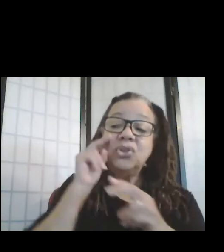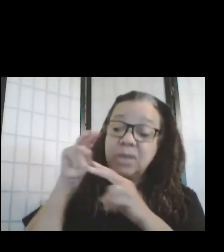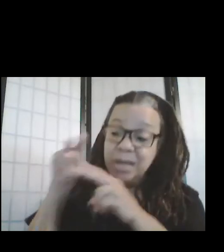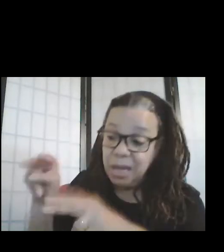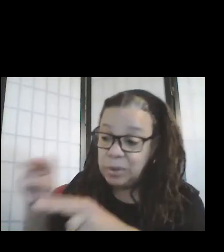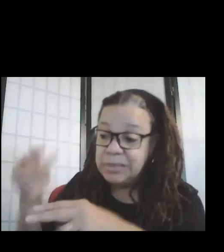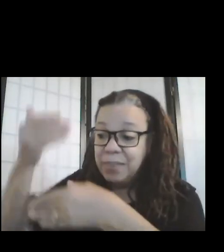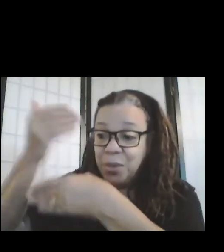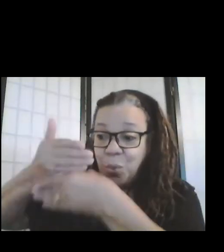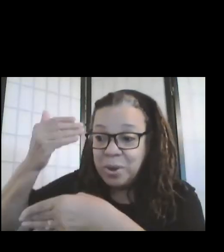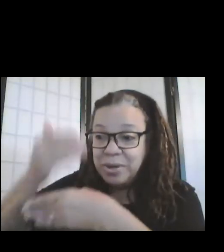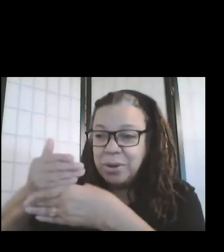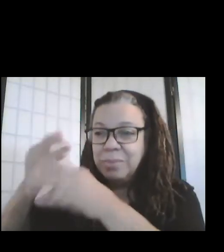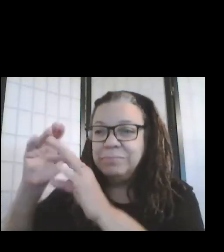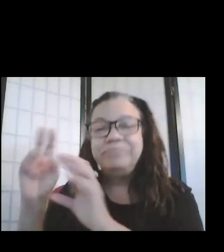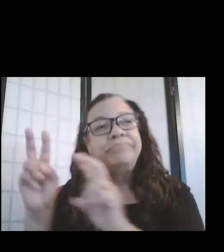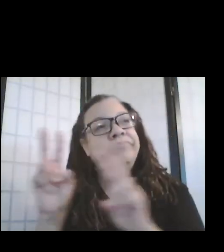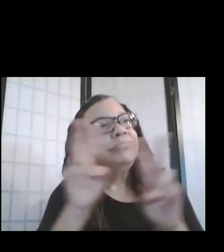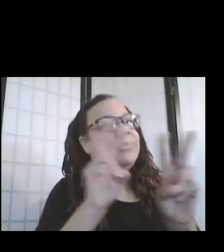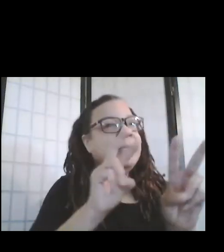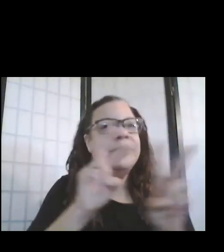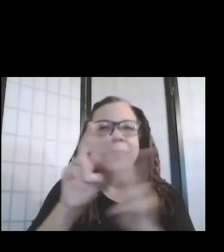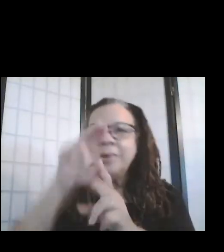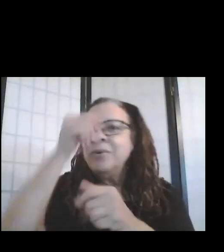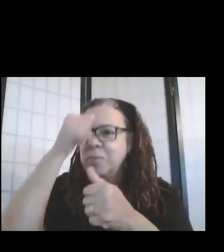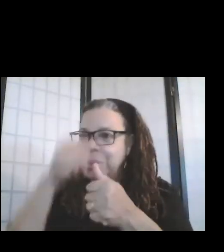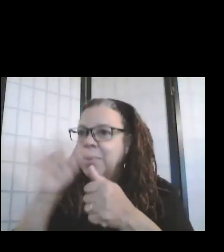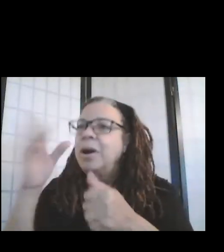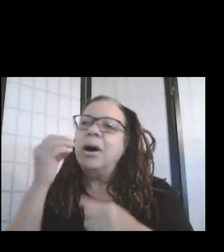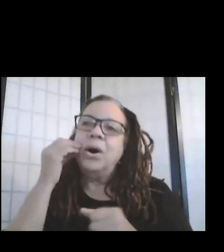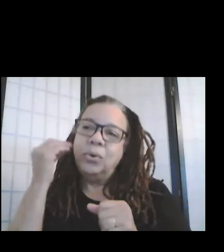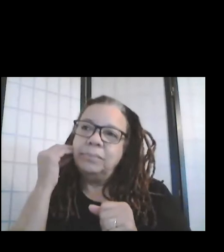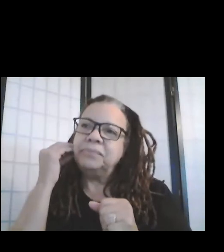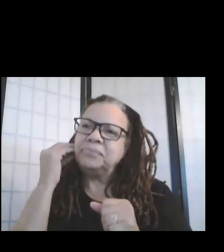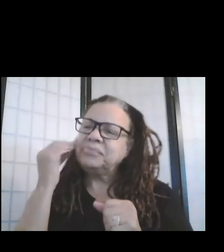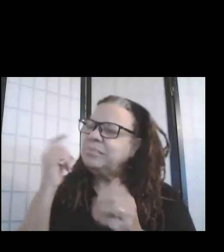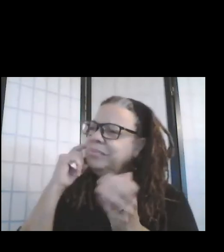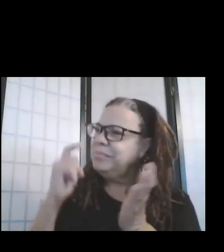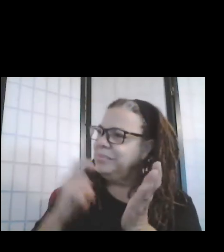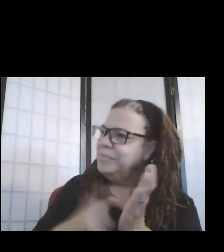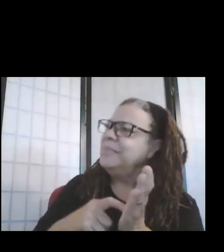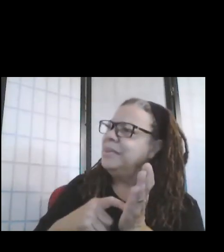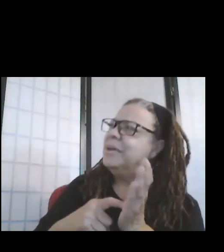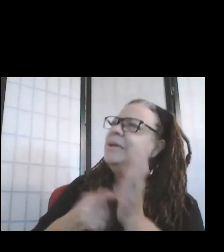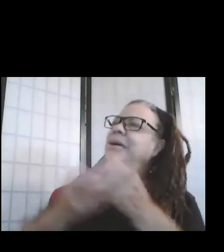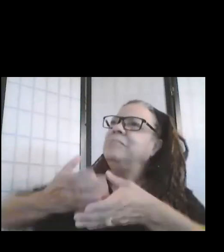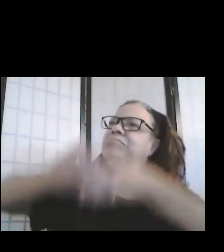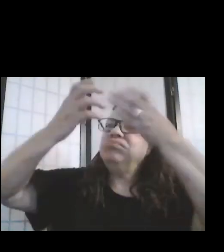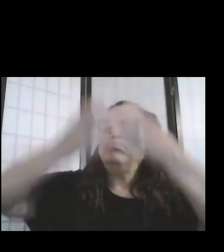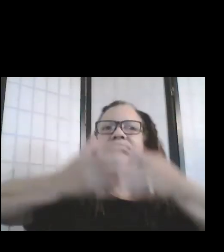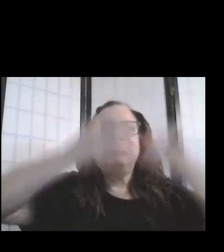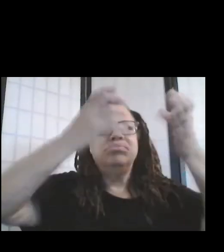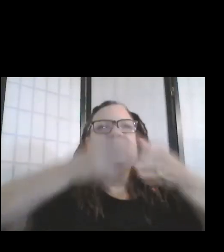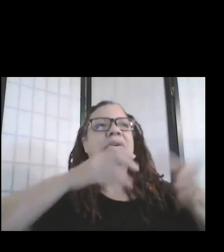window, scanning the still familiar landscape. She identifies the smokestacks of the old soap